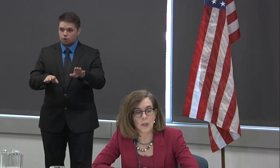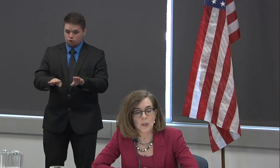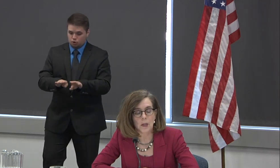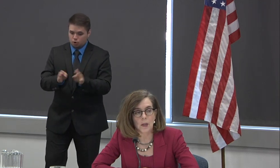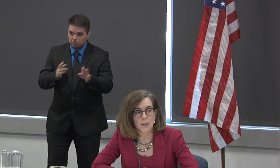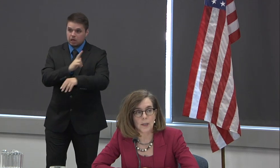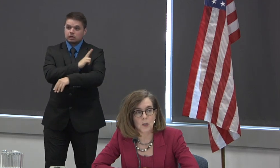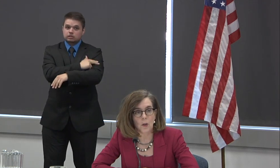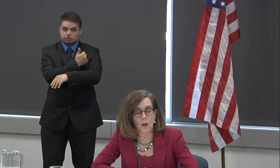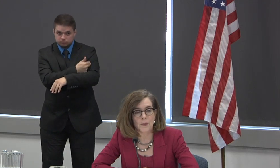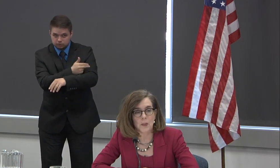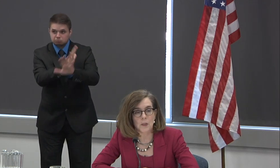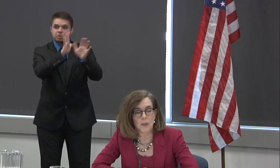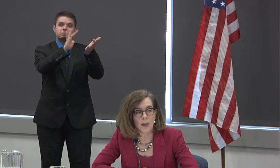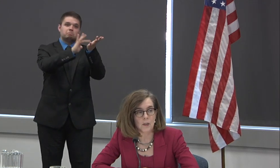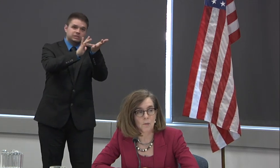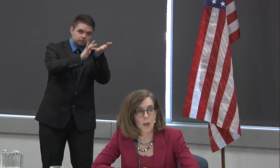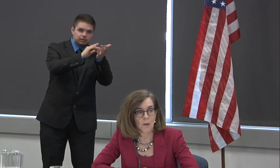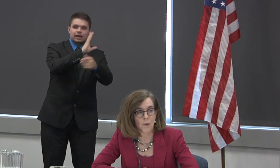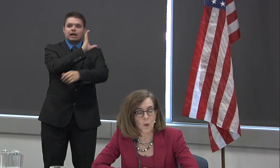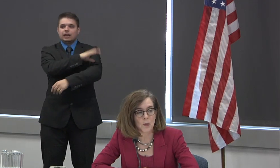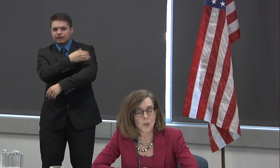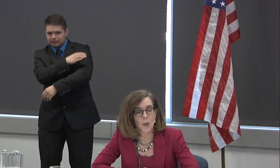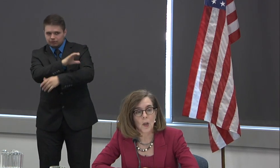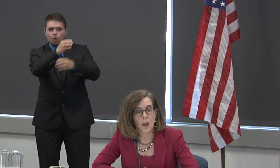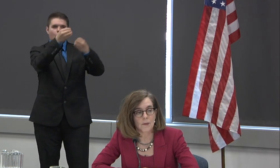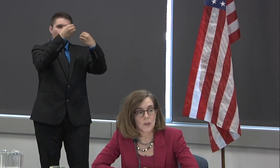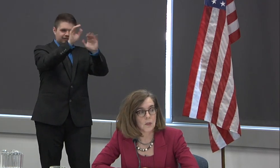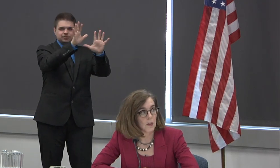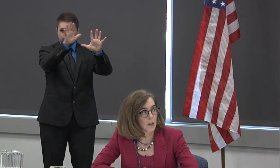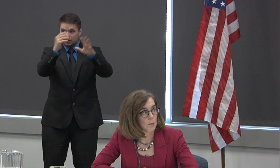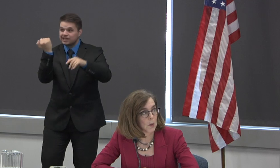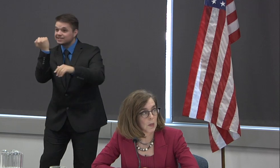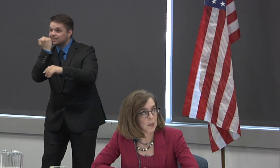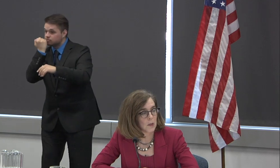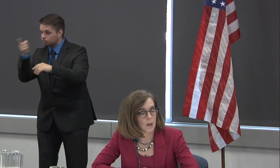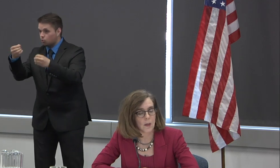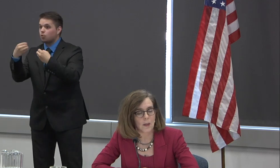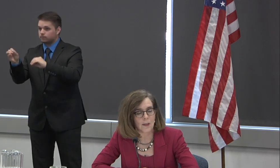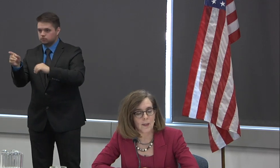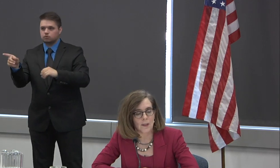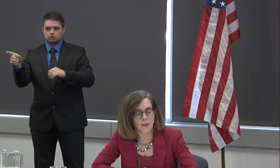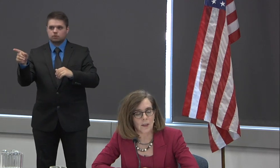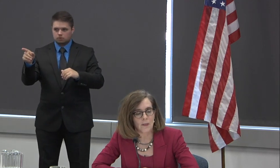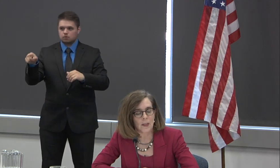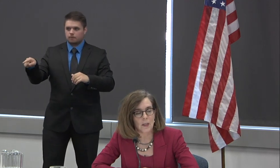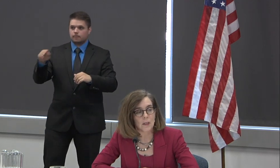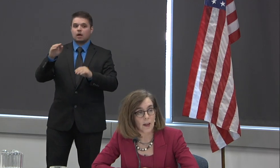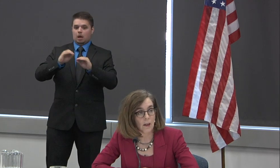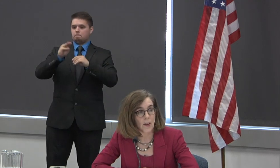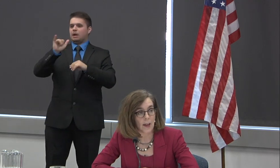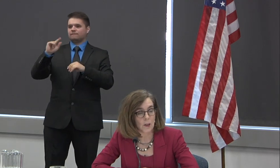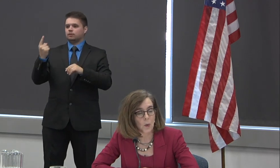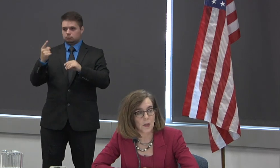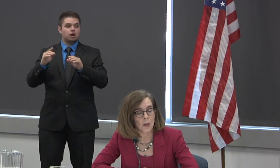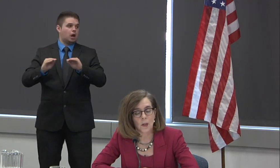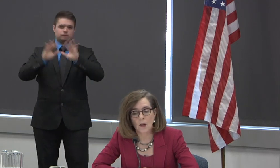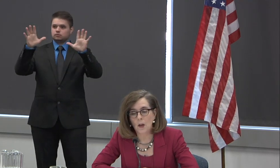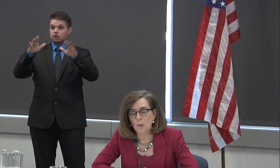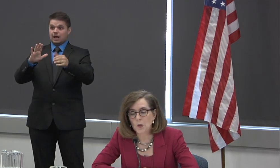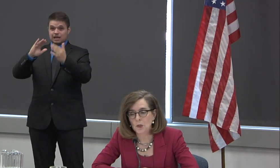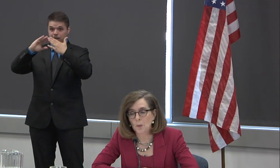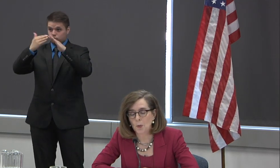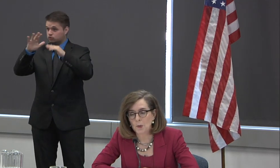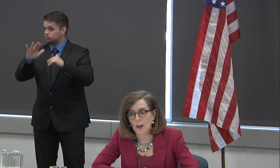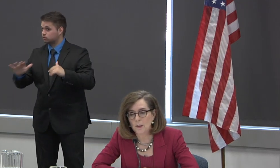clinics, dental offices as of May 1st. Obviously, the communities, they needed to have adequate